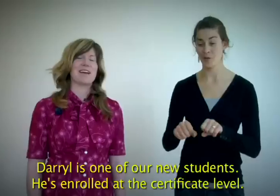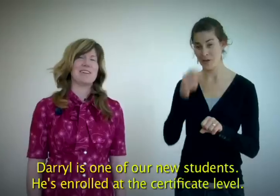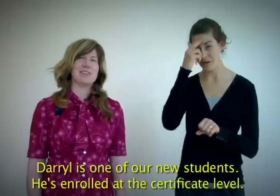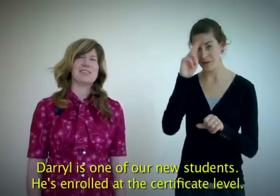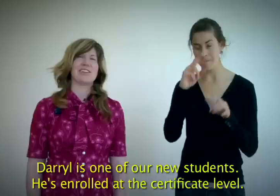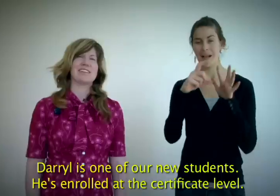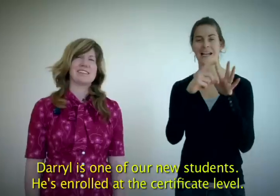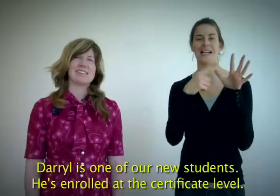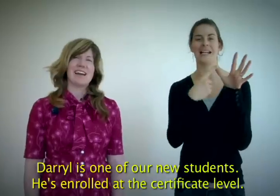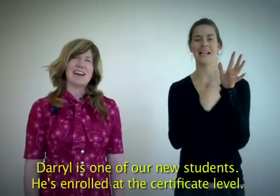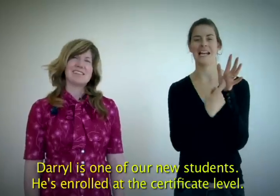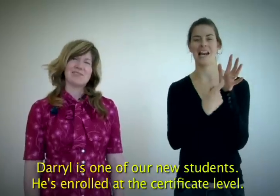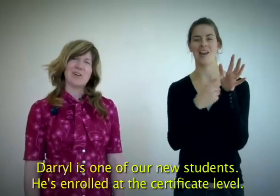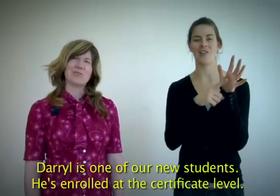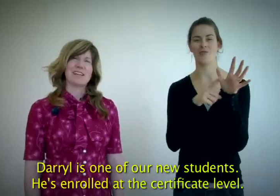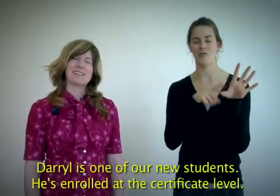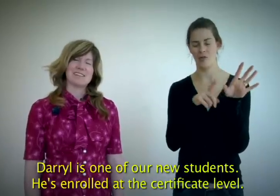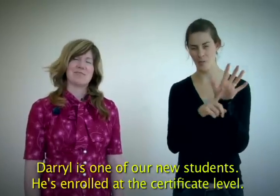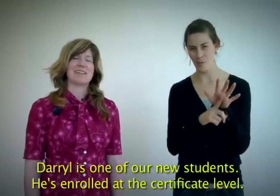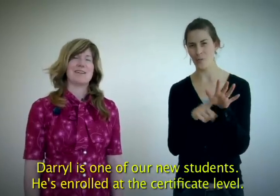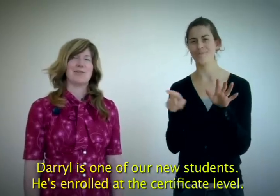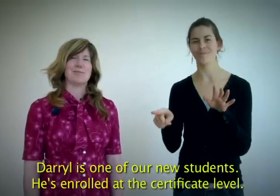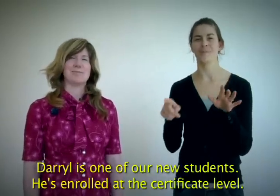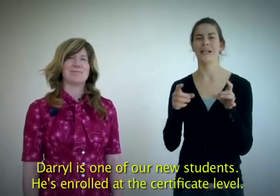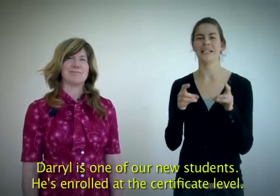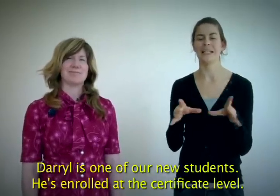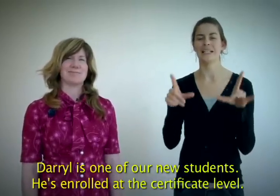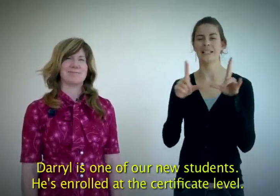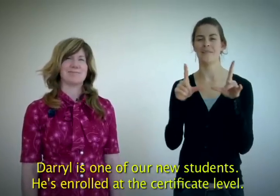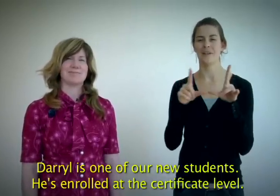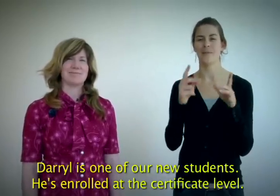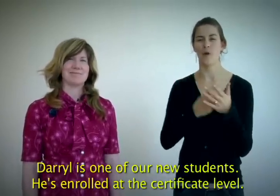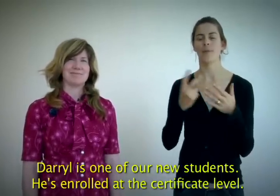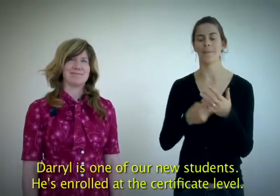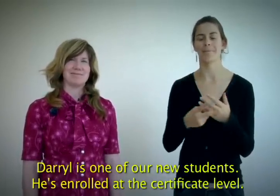Daryl's one of our new students. He's enrolled at the certificate level.